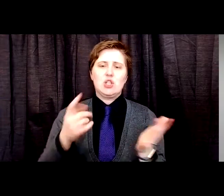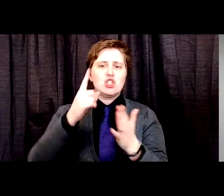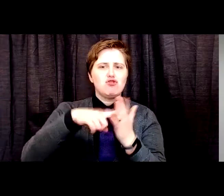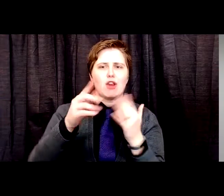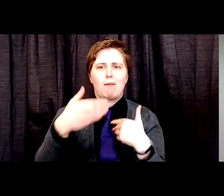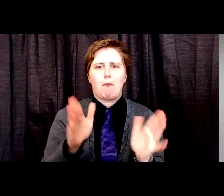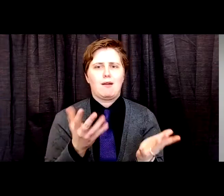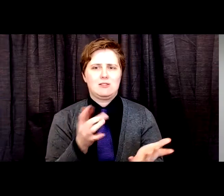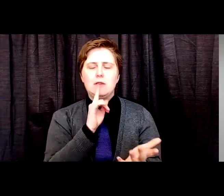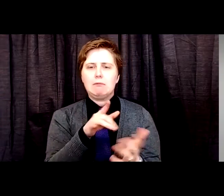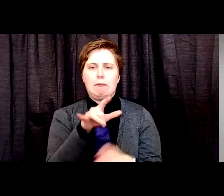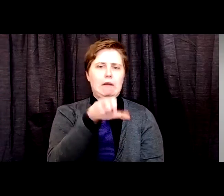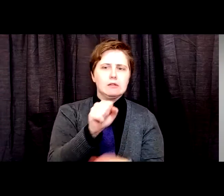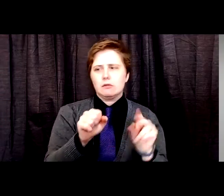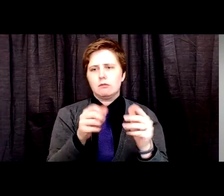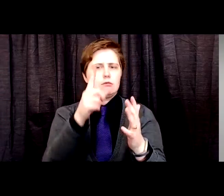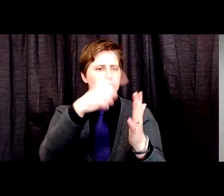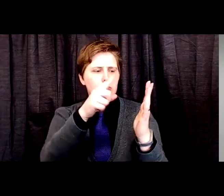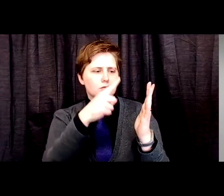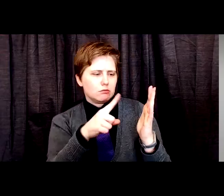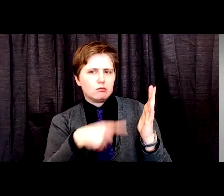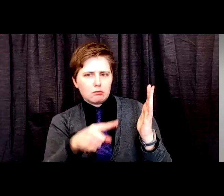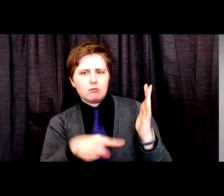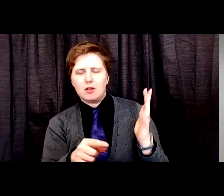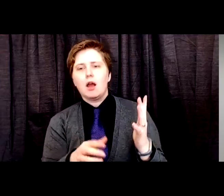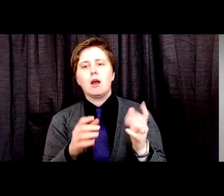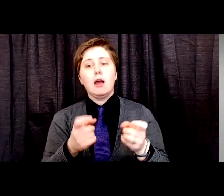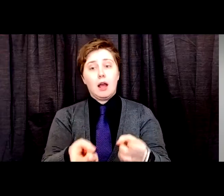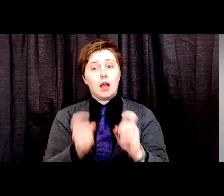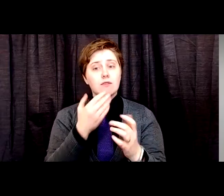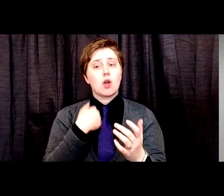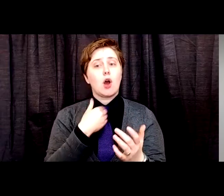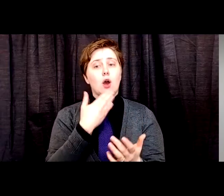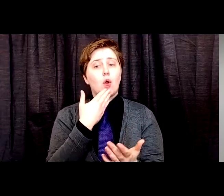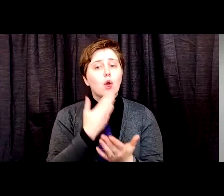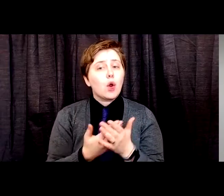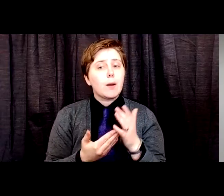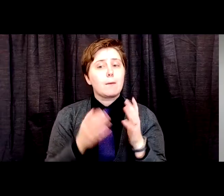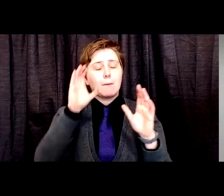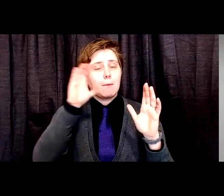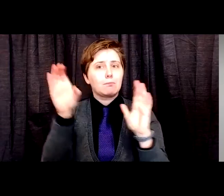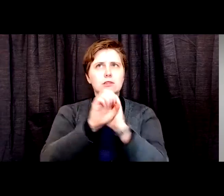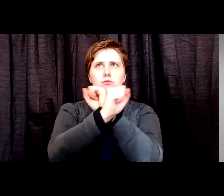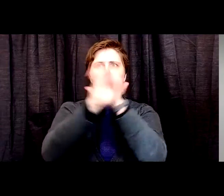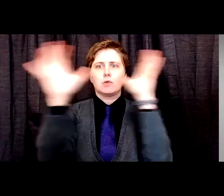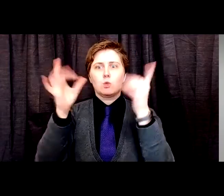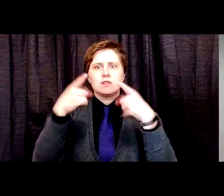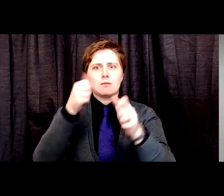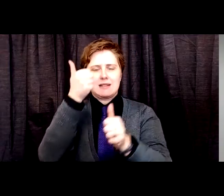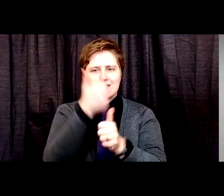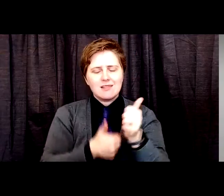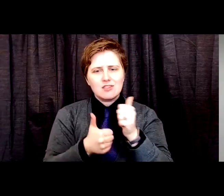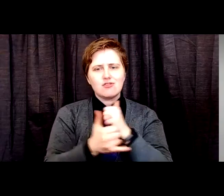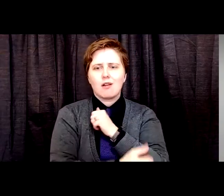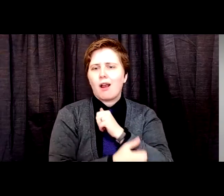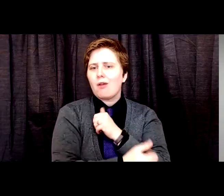checkbox, really, as you move through it. And again, it will give us a good operational picture of what's happening in each one of our counties. But